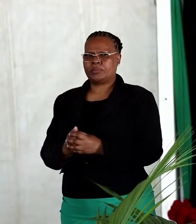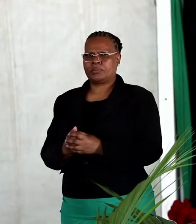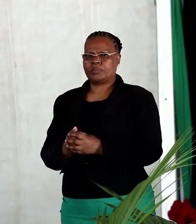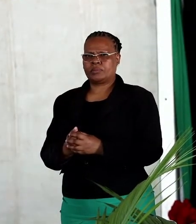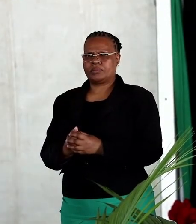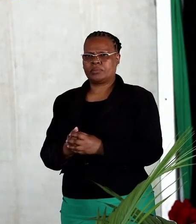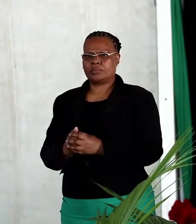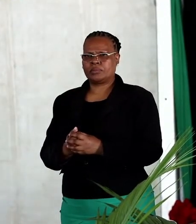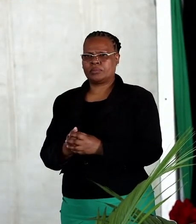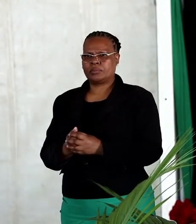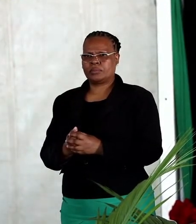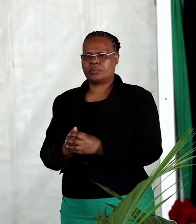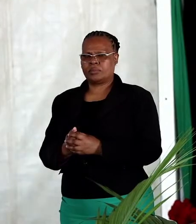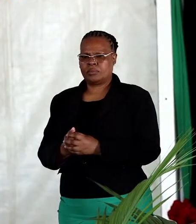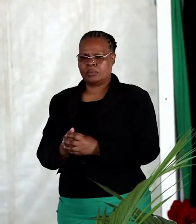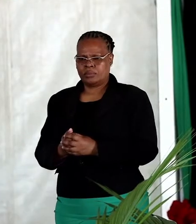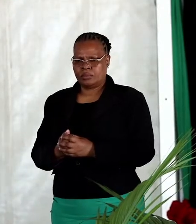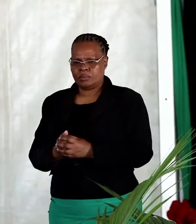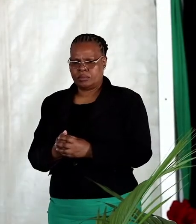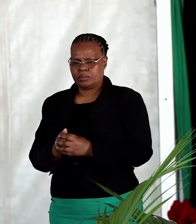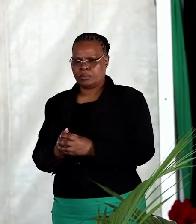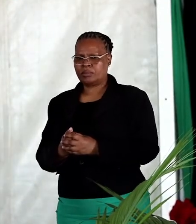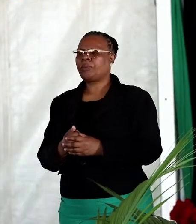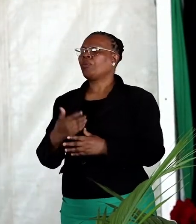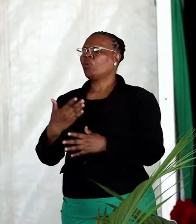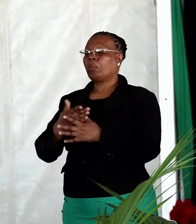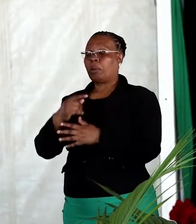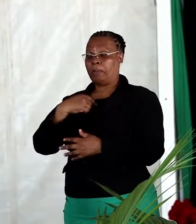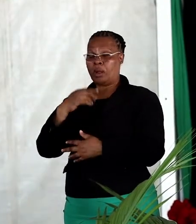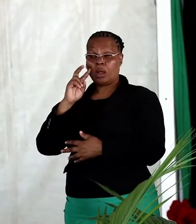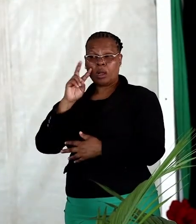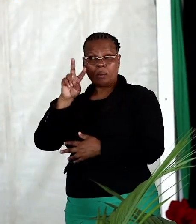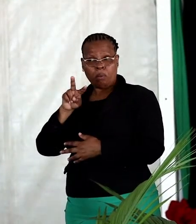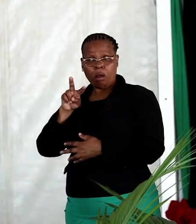And into endayifumanisayo uba yabangela uba